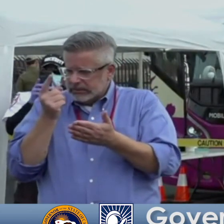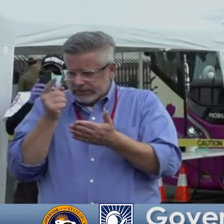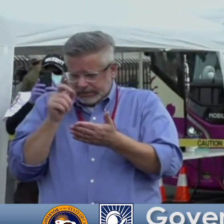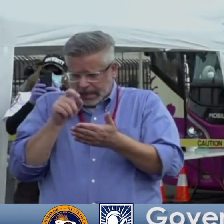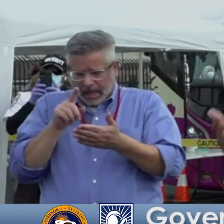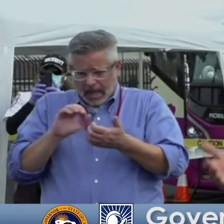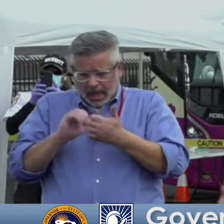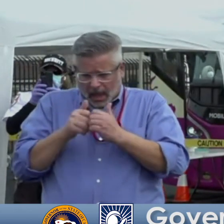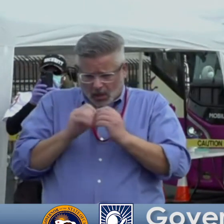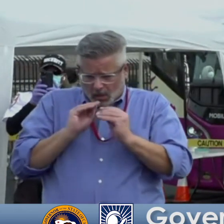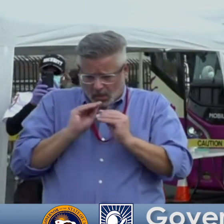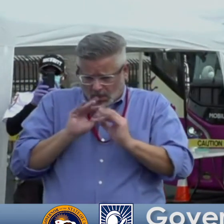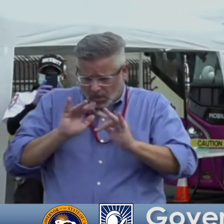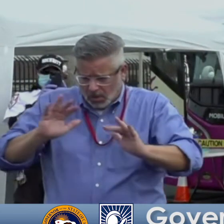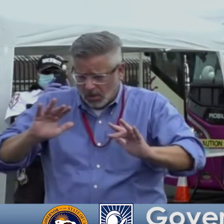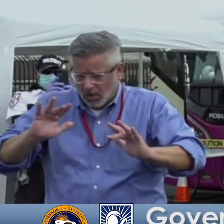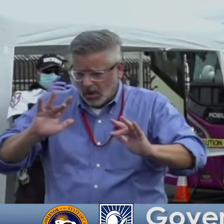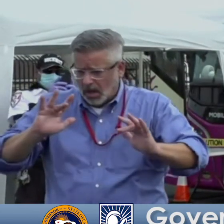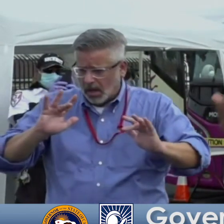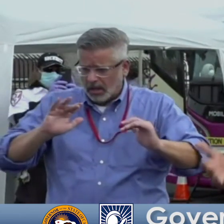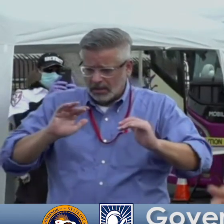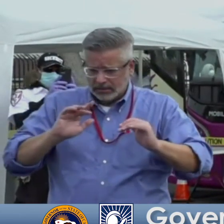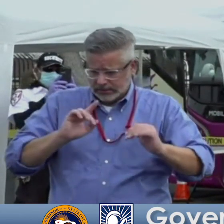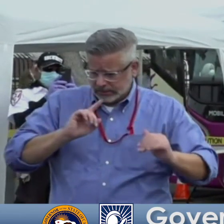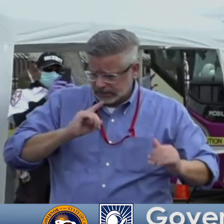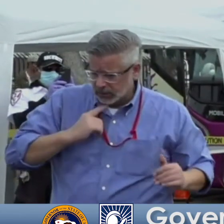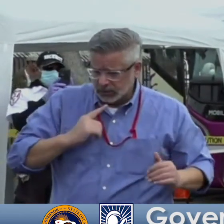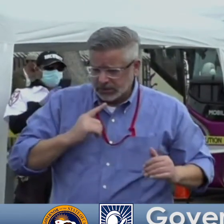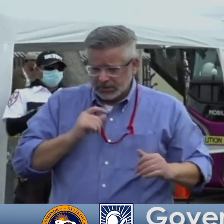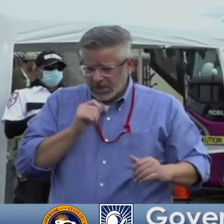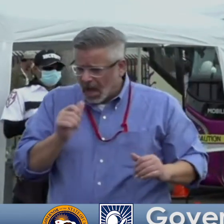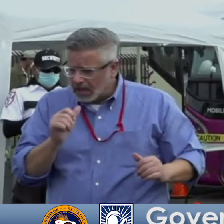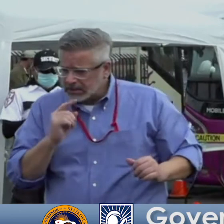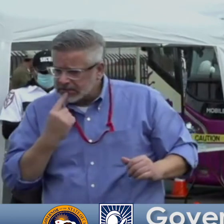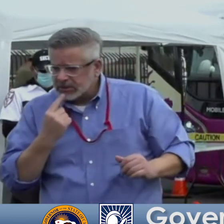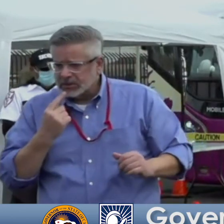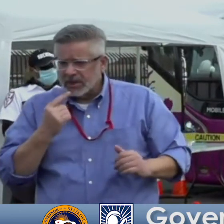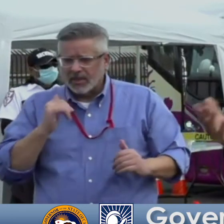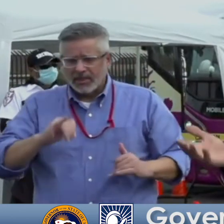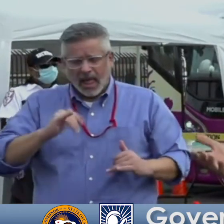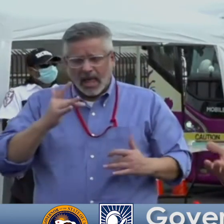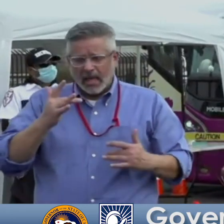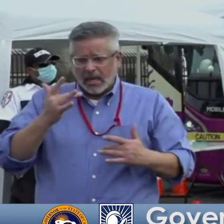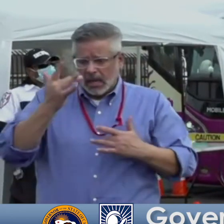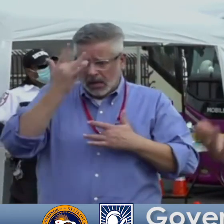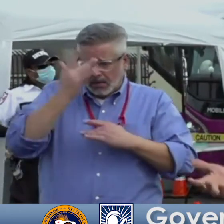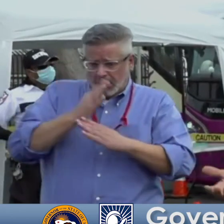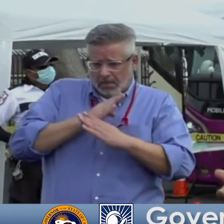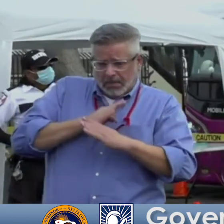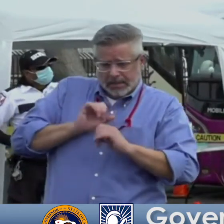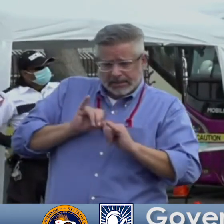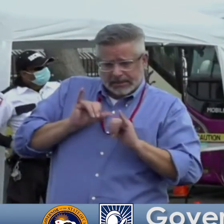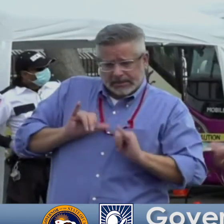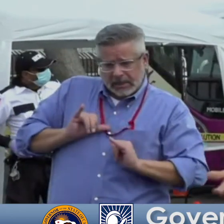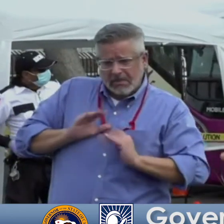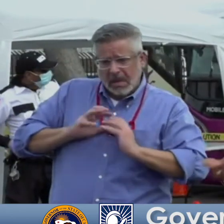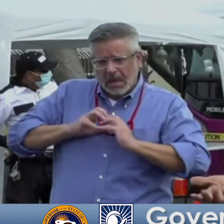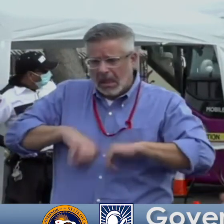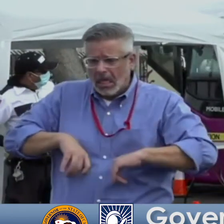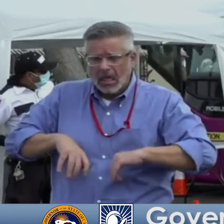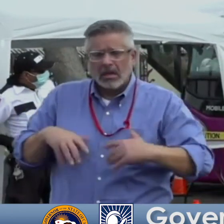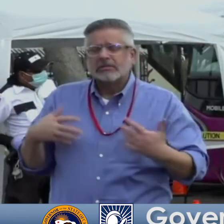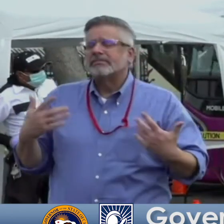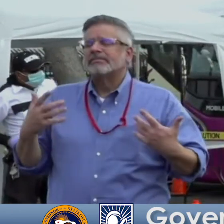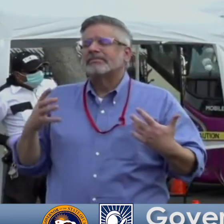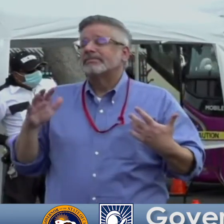transmit, how serious they cause disease, how much they escape the immune system. The concept of herd immunity is one that